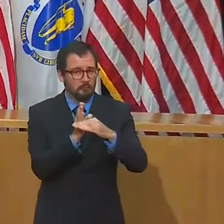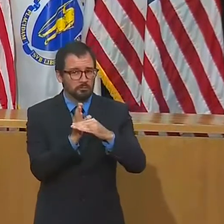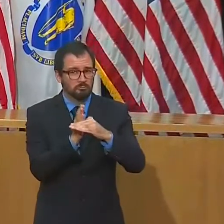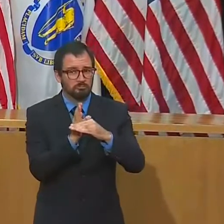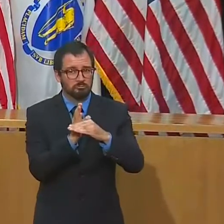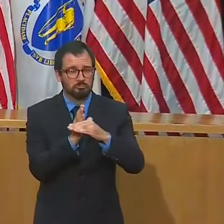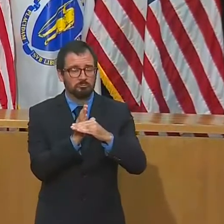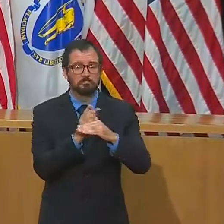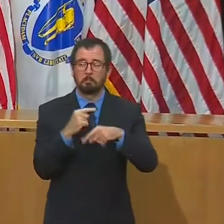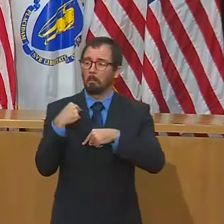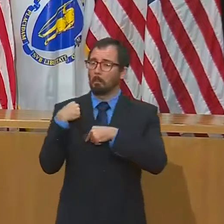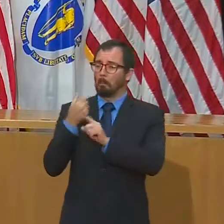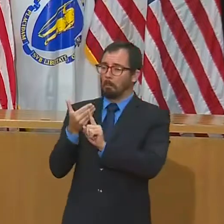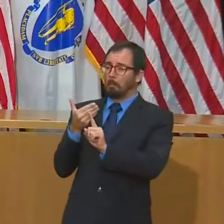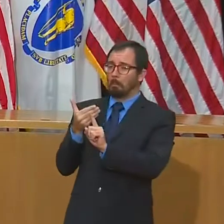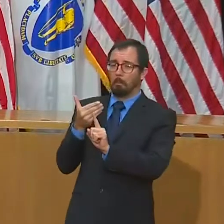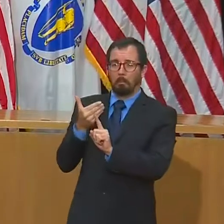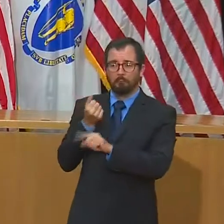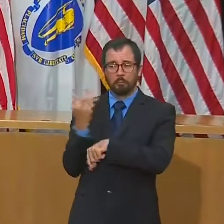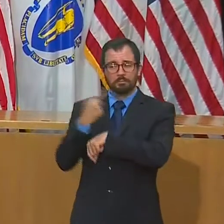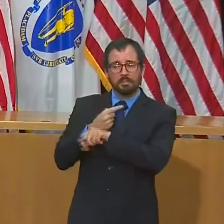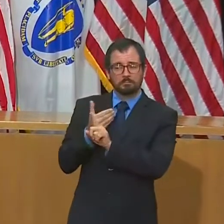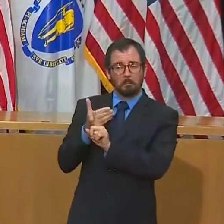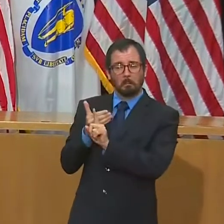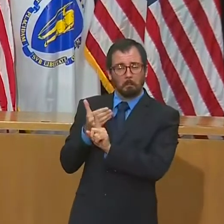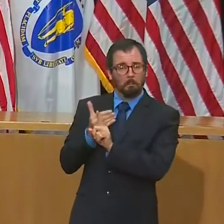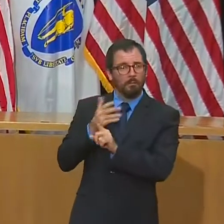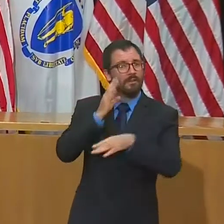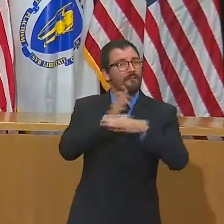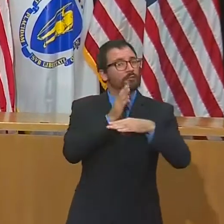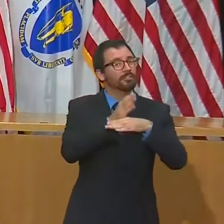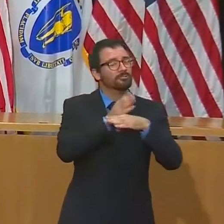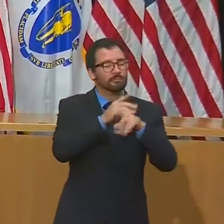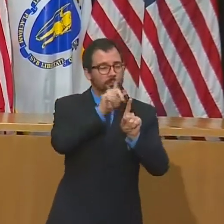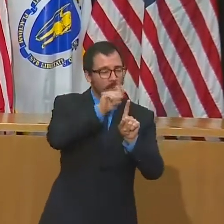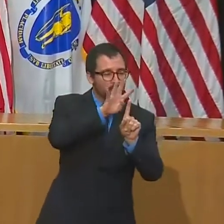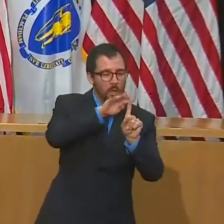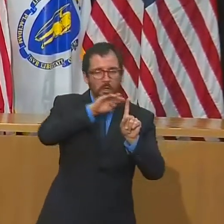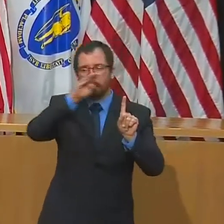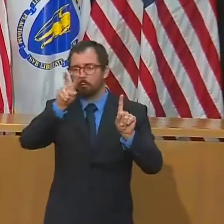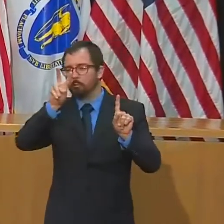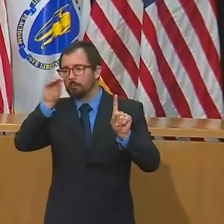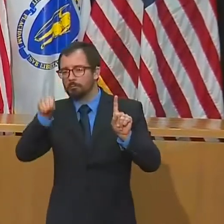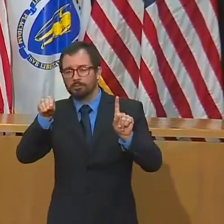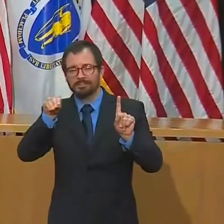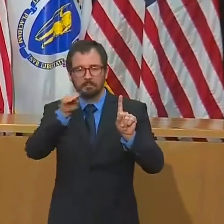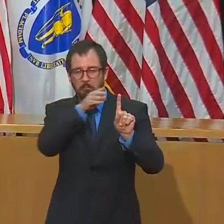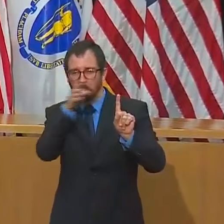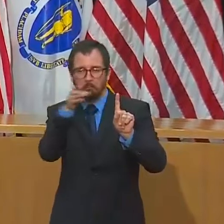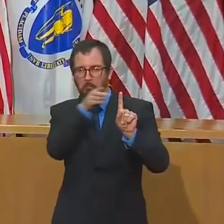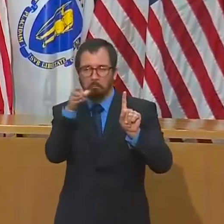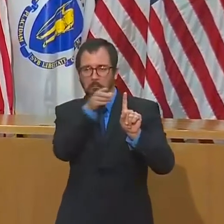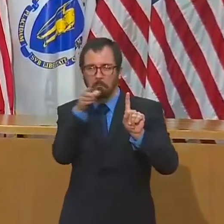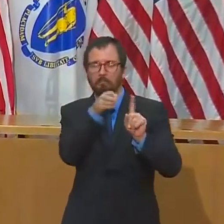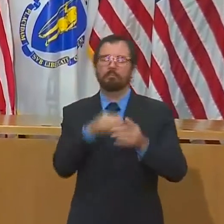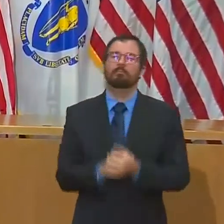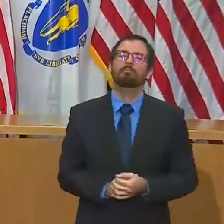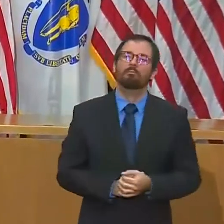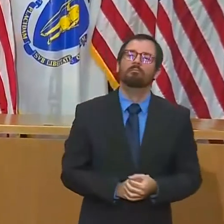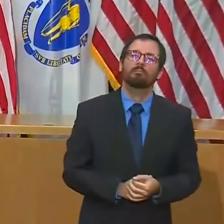2% for the past several weeks. There are currently about 367 patients who are hospitalized for